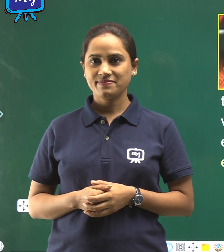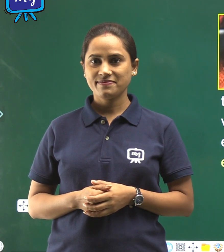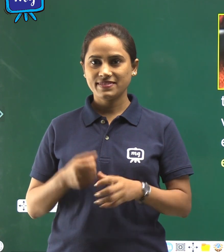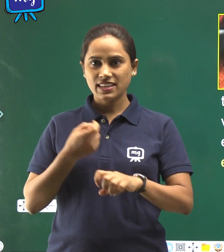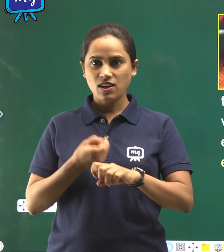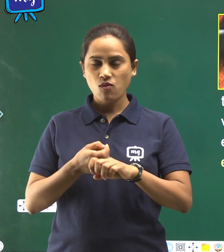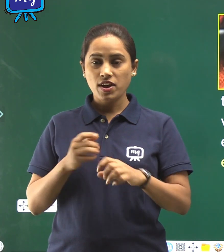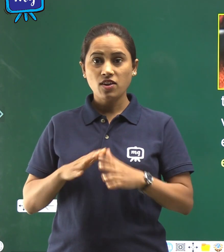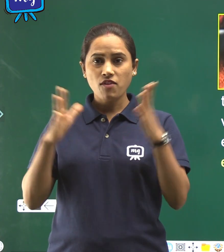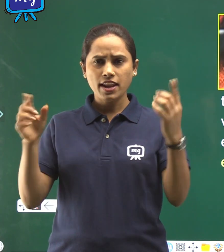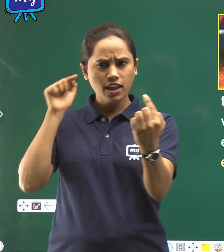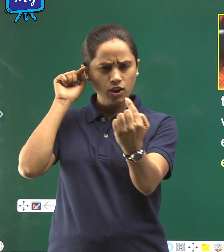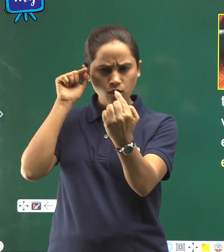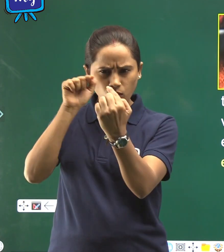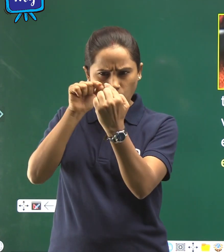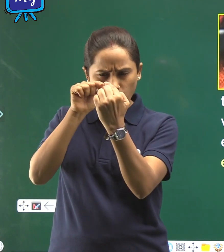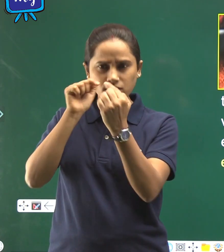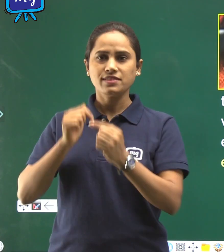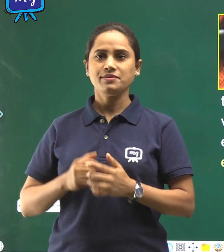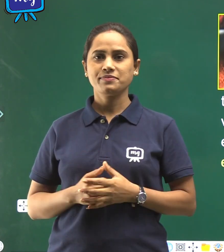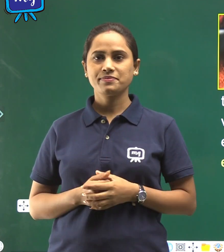work very close